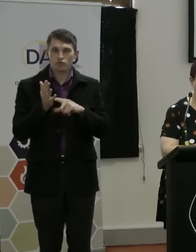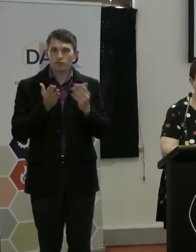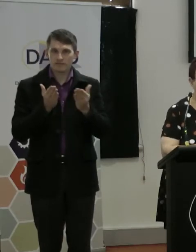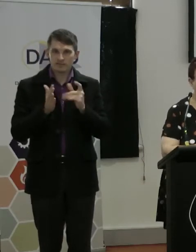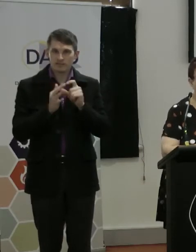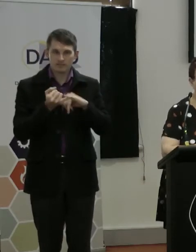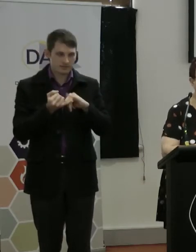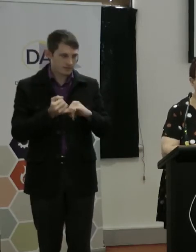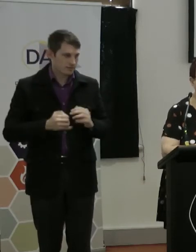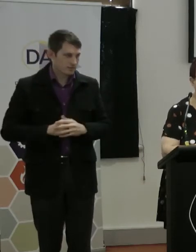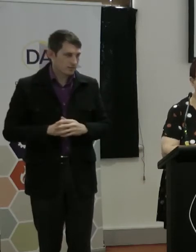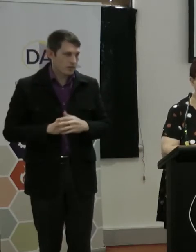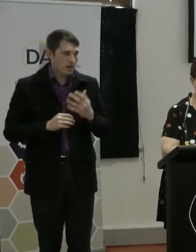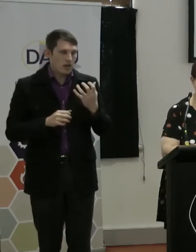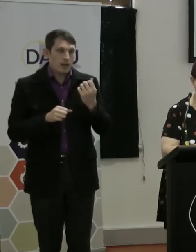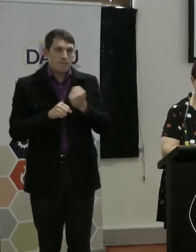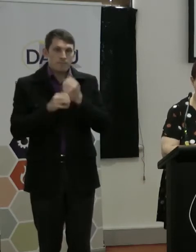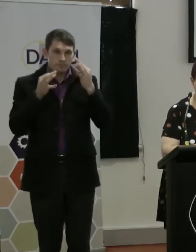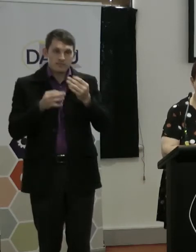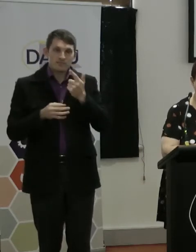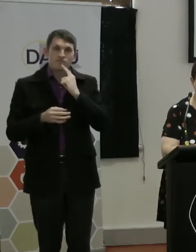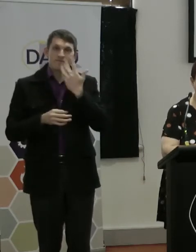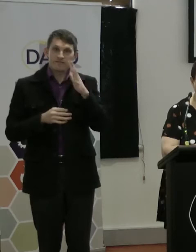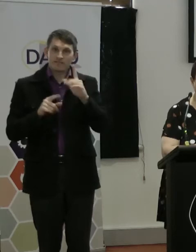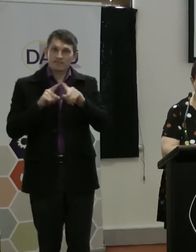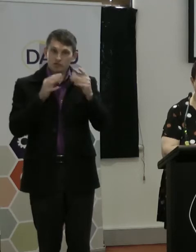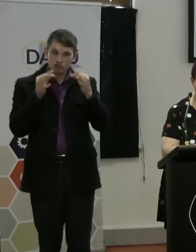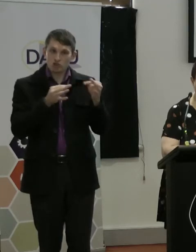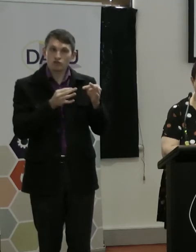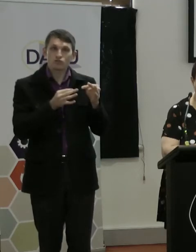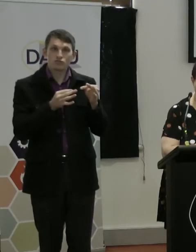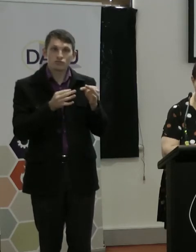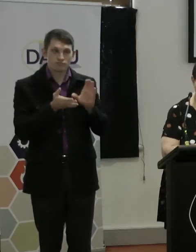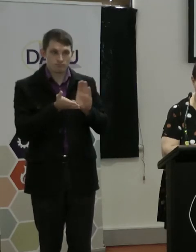They had only made 750 decisions, and of that there